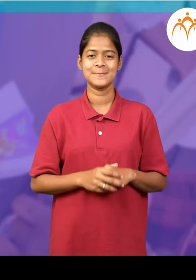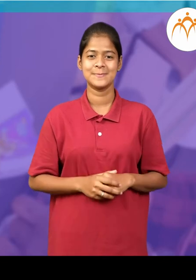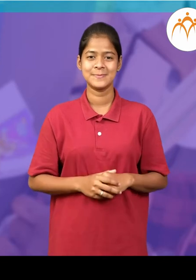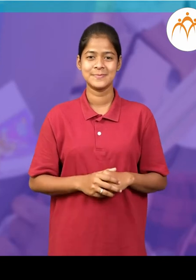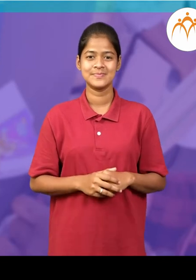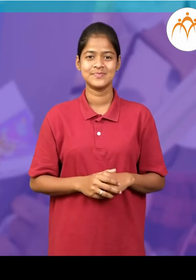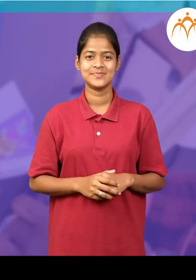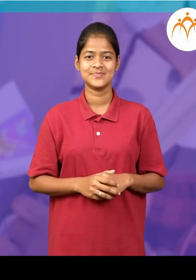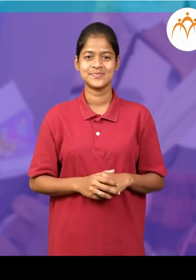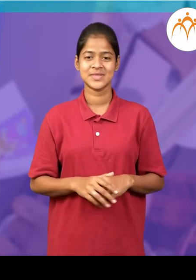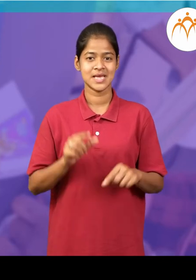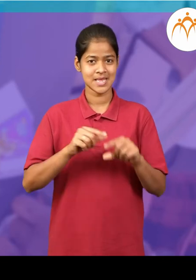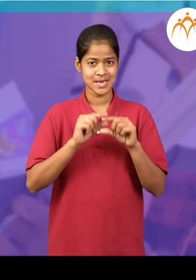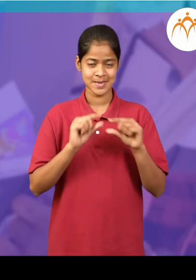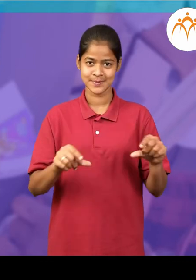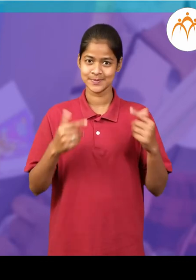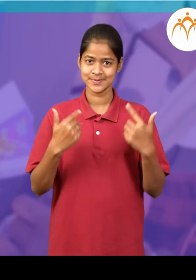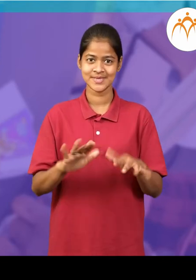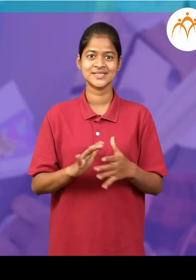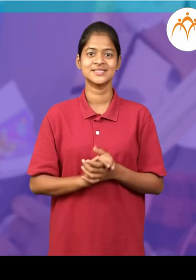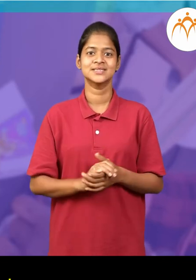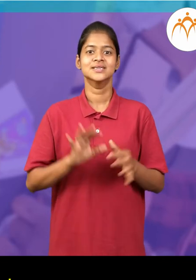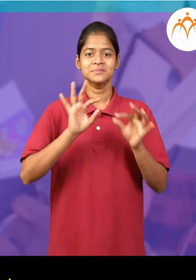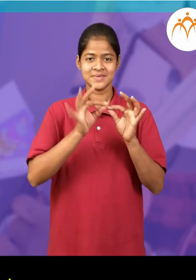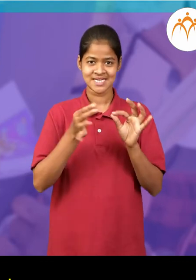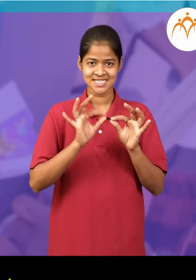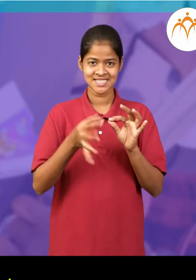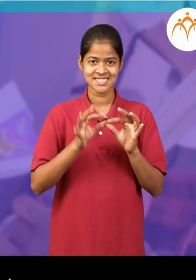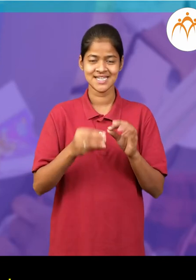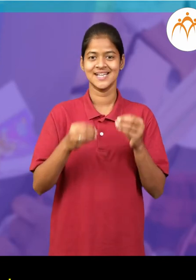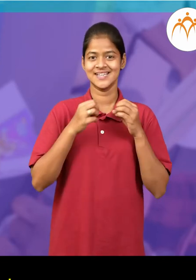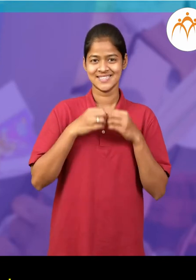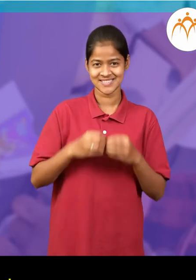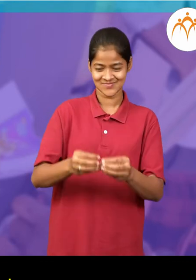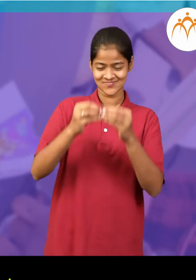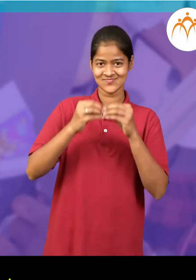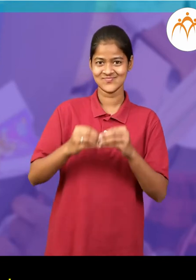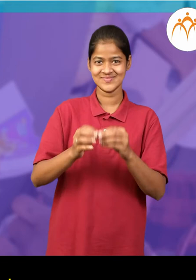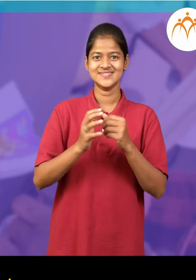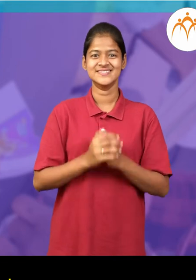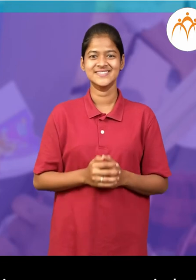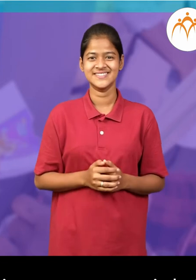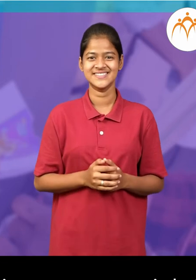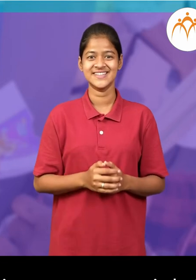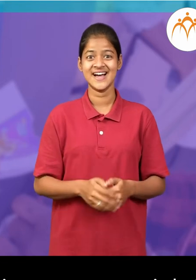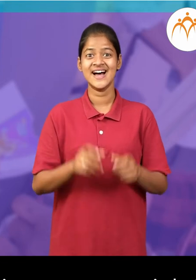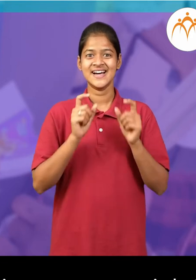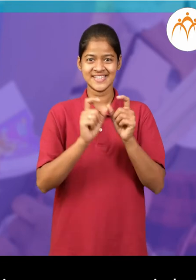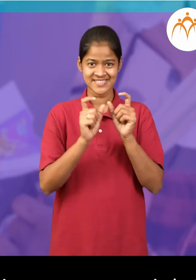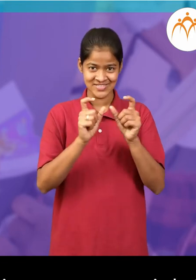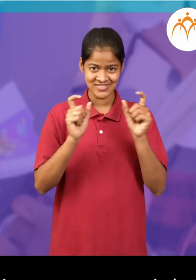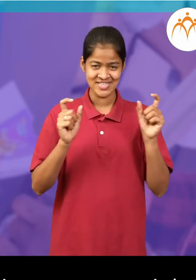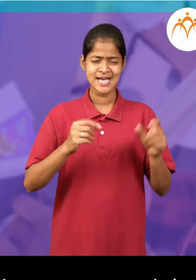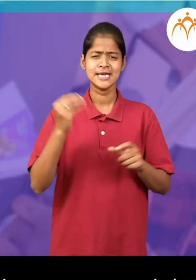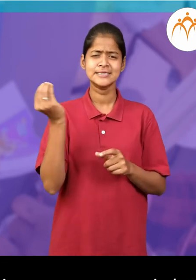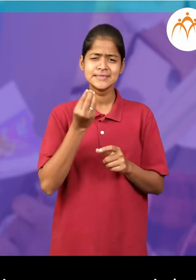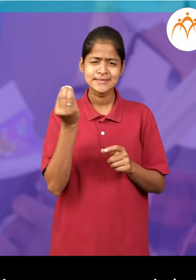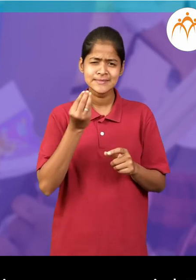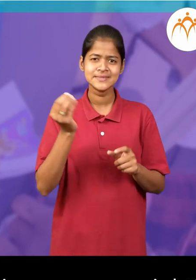Line, fine, snack, smack. The words in pair